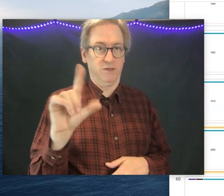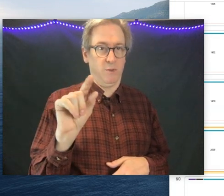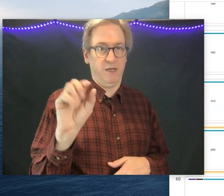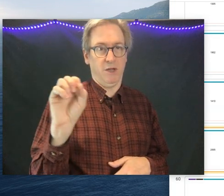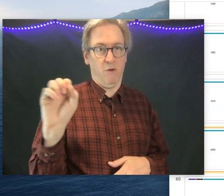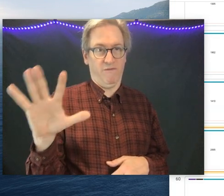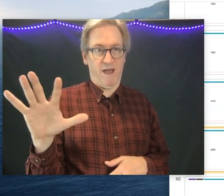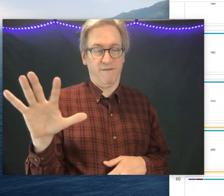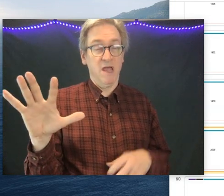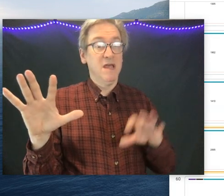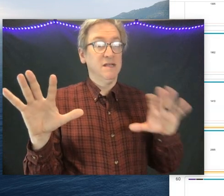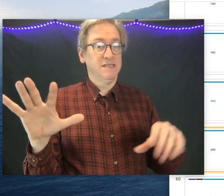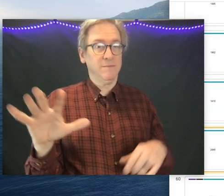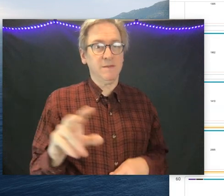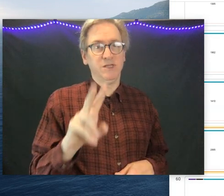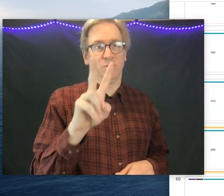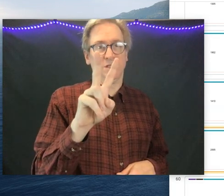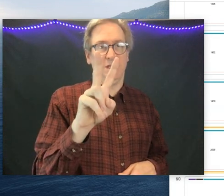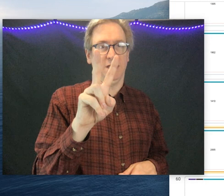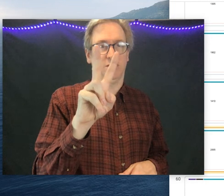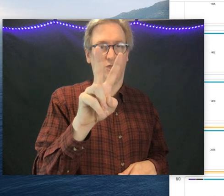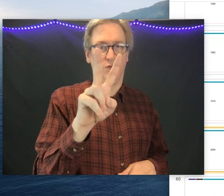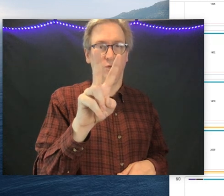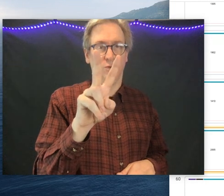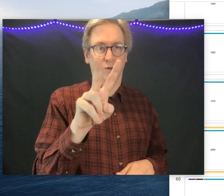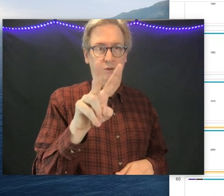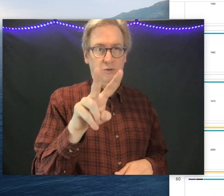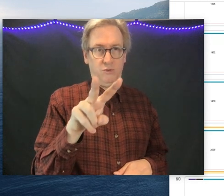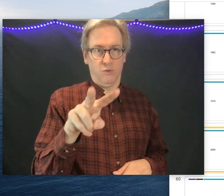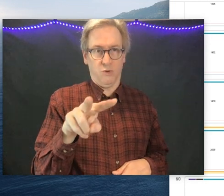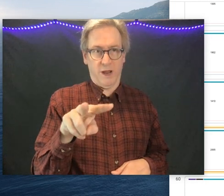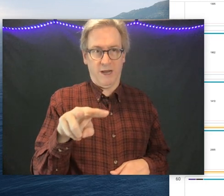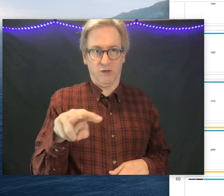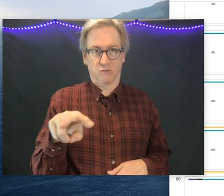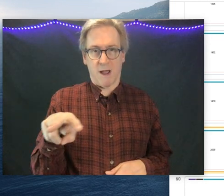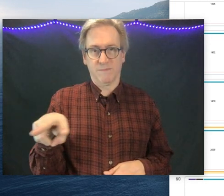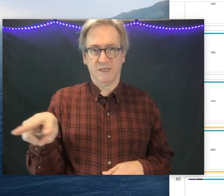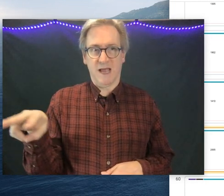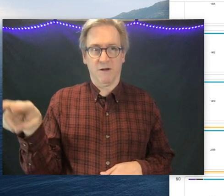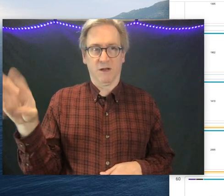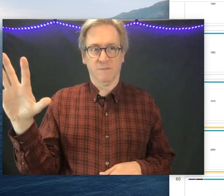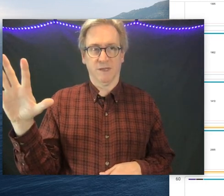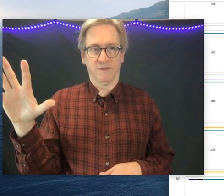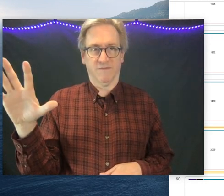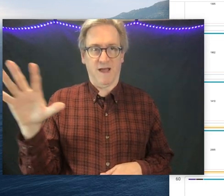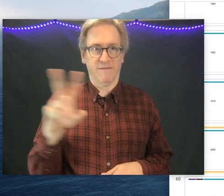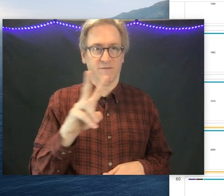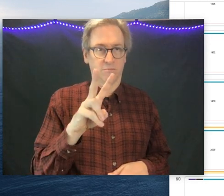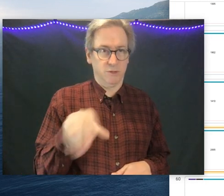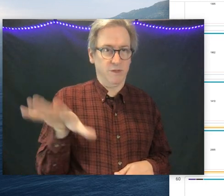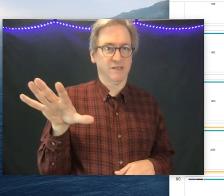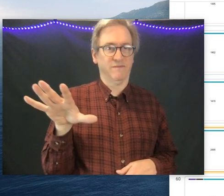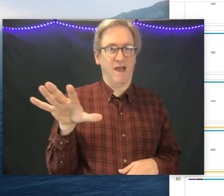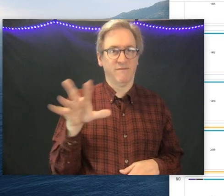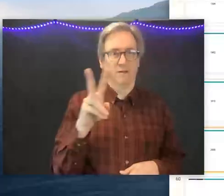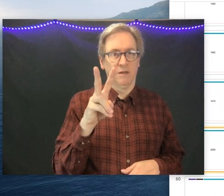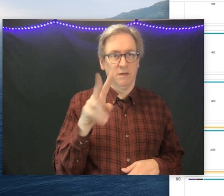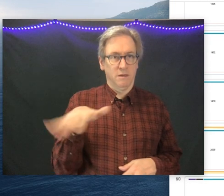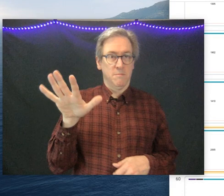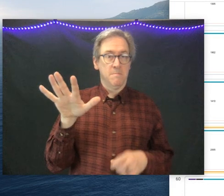2005, 2005. Sometimes you will see 2 and it drops down and comes up to the 5,